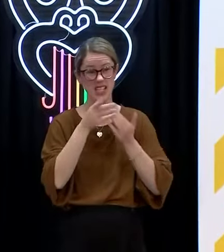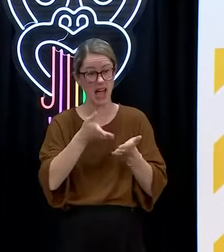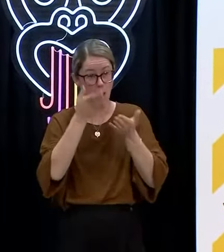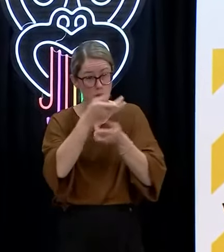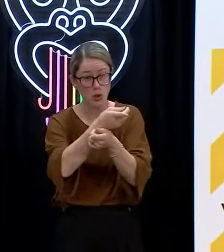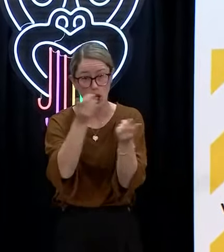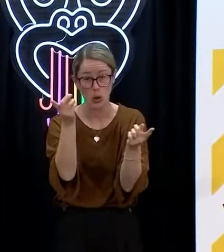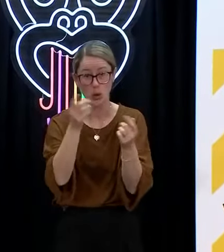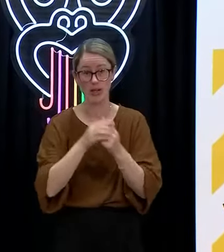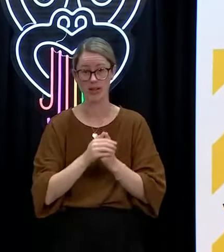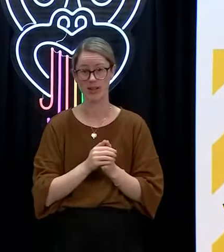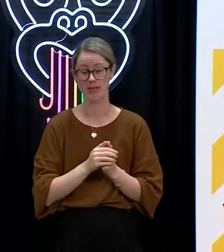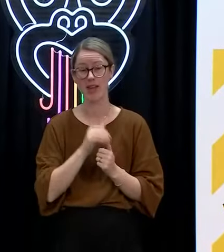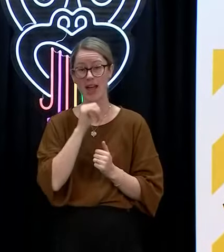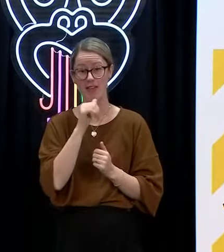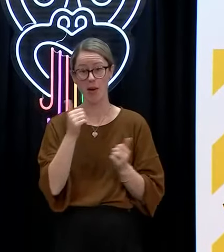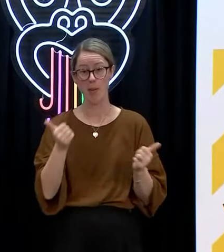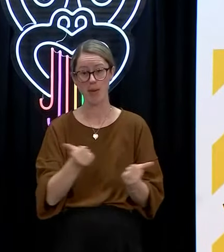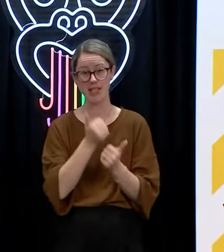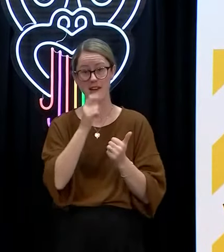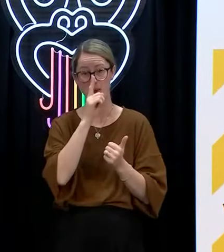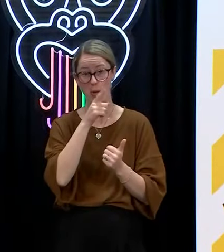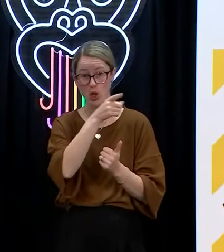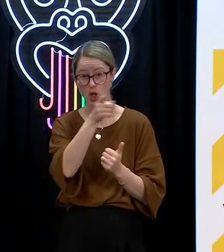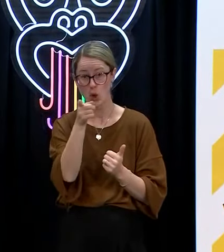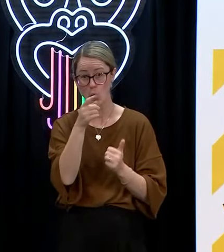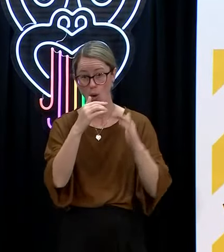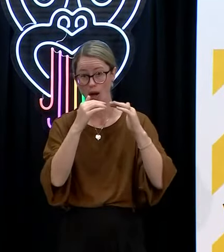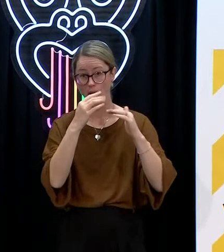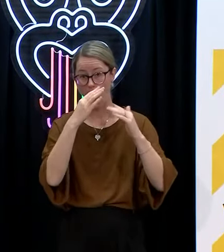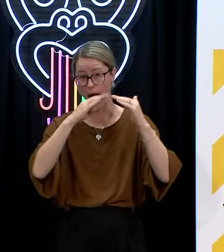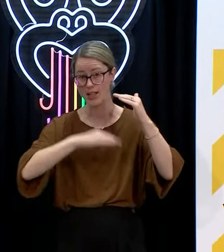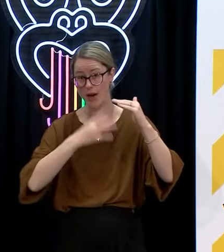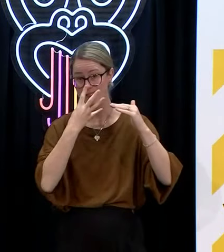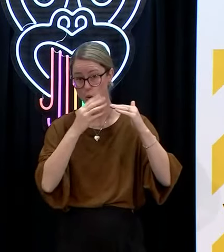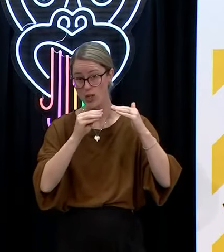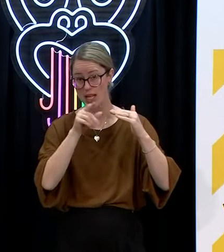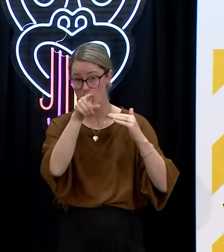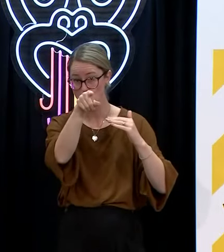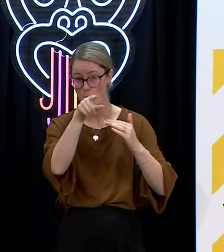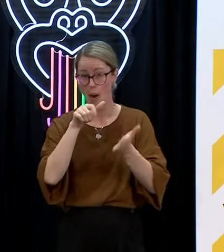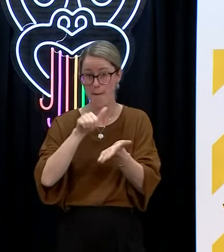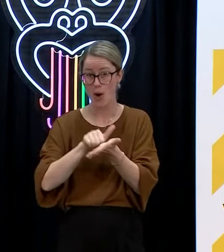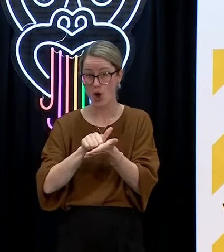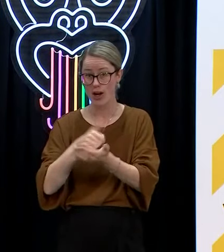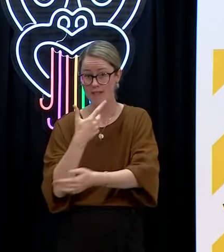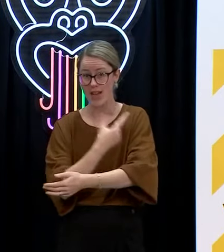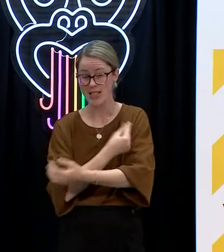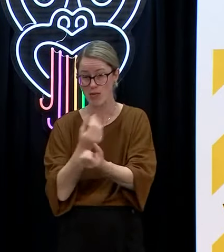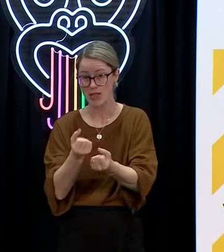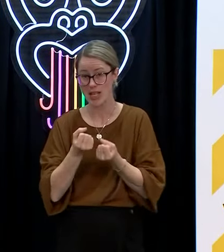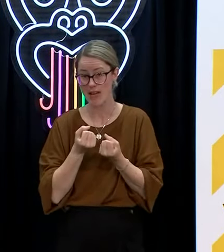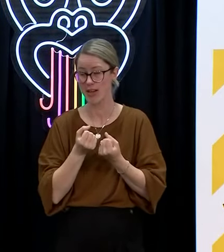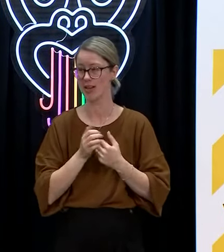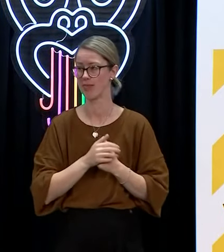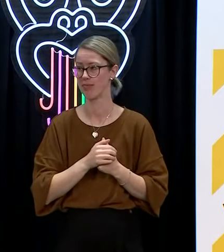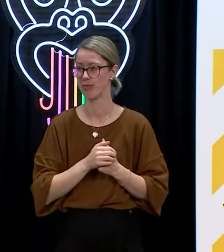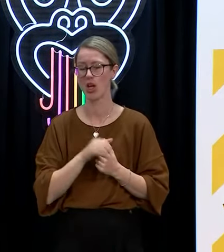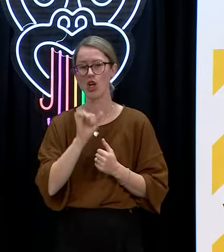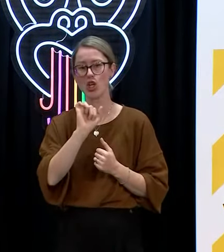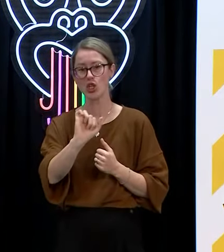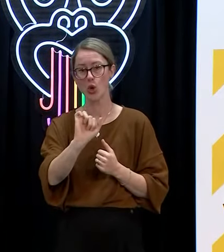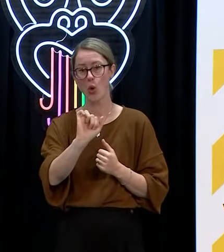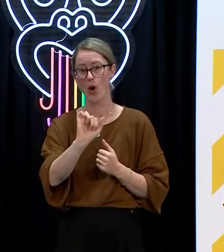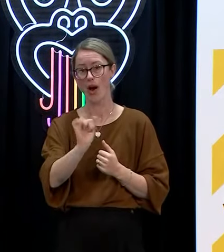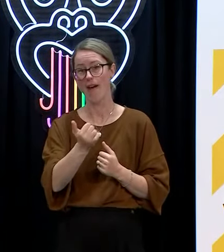down to. So if we see large numbers of people under the age of 40 coming forward and booking in, so that their vaccination levels